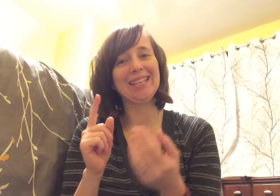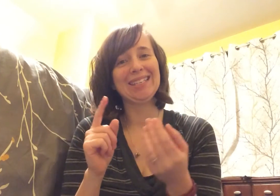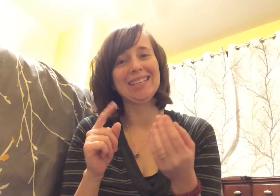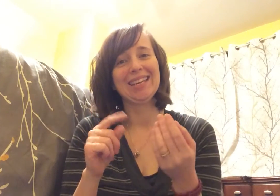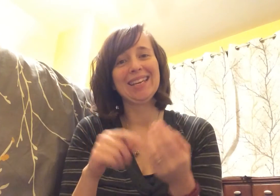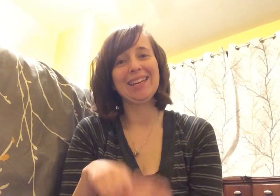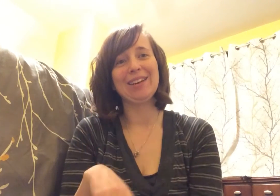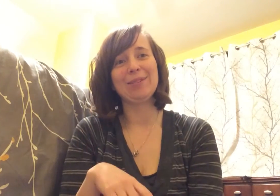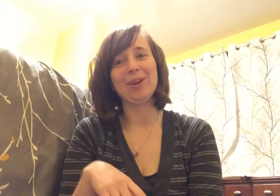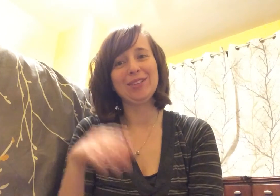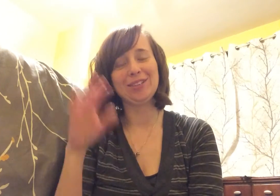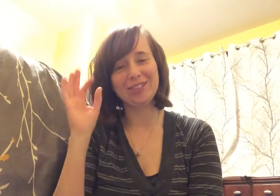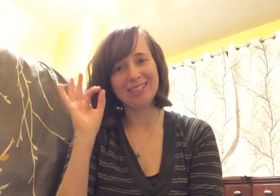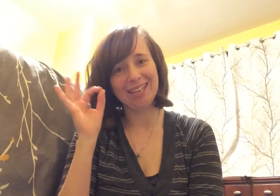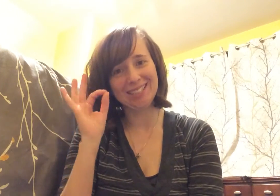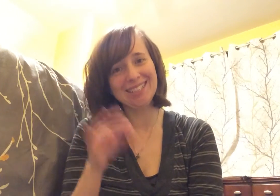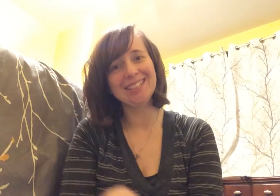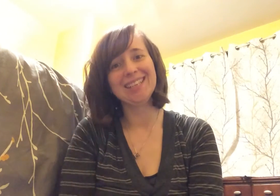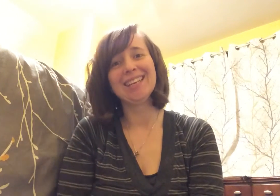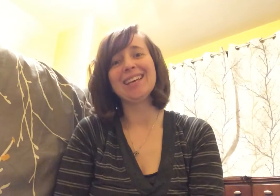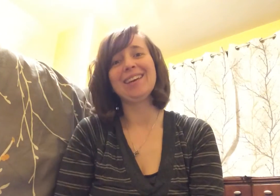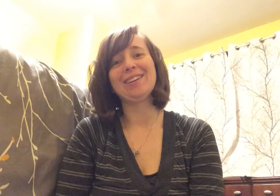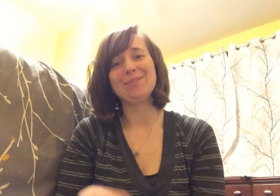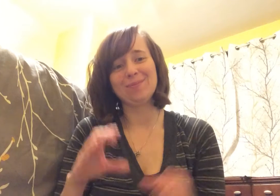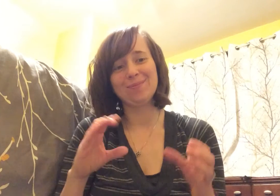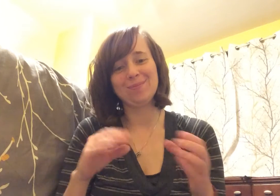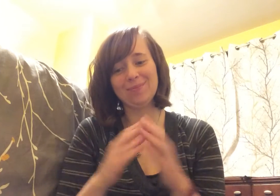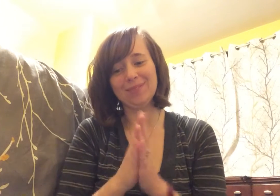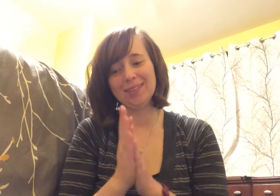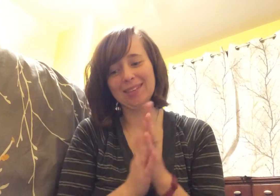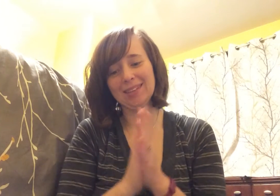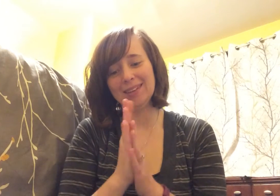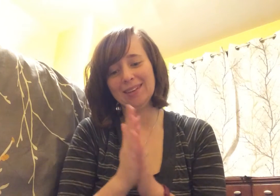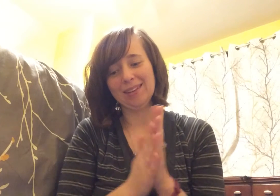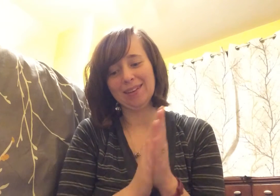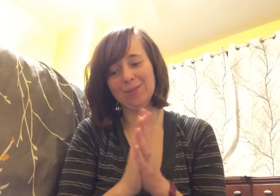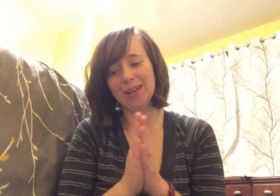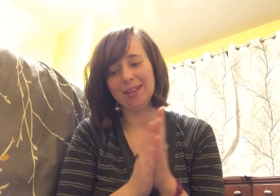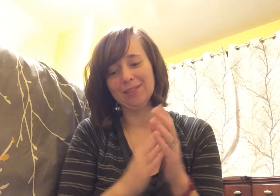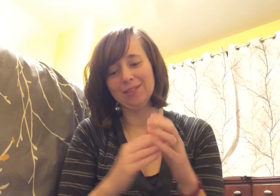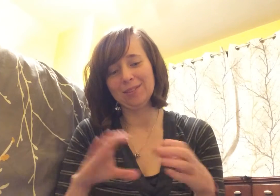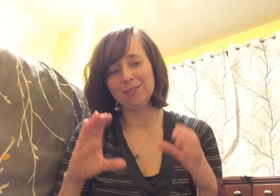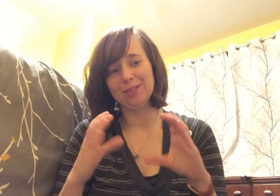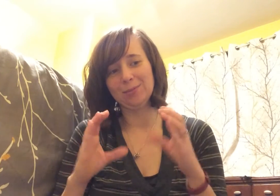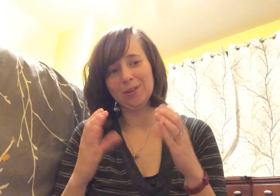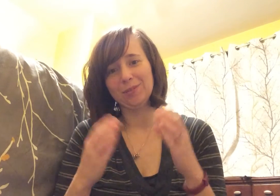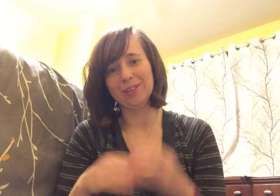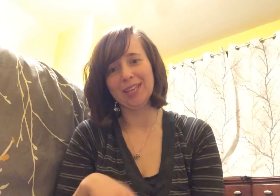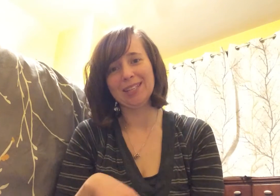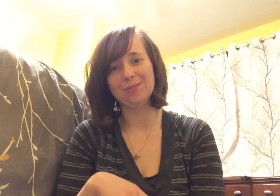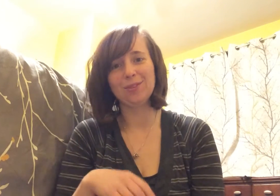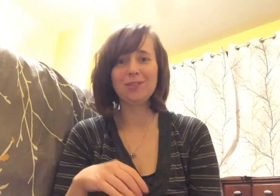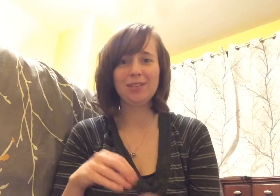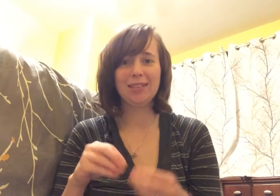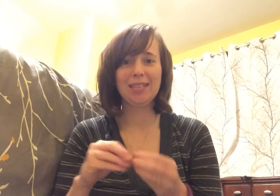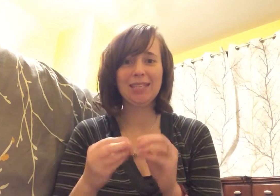had our little session. Um, we had like our little bit of our class for lesson